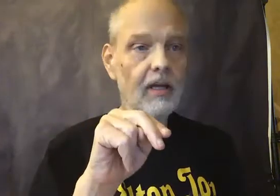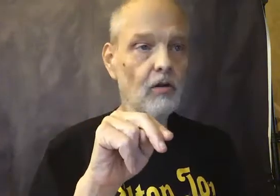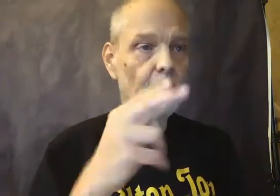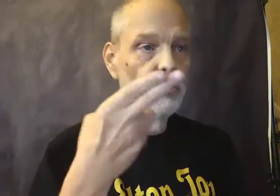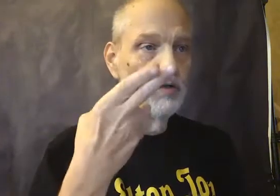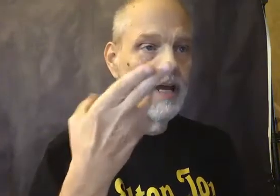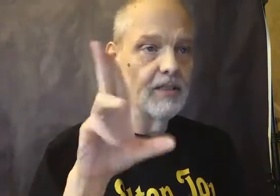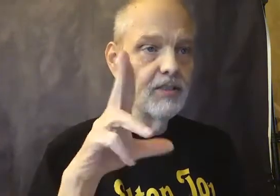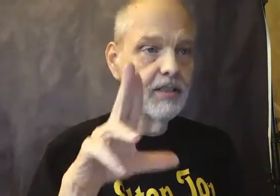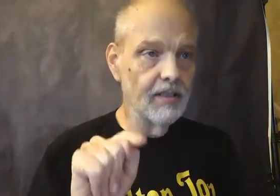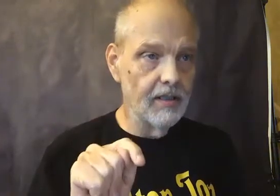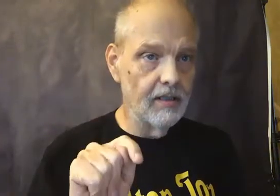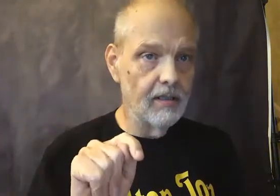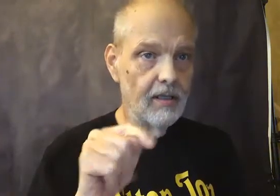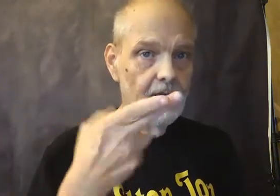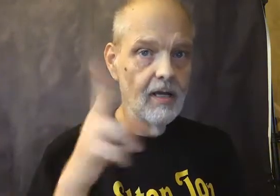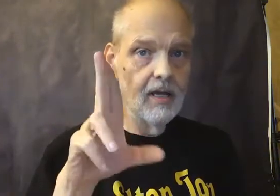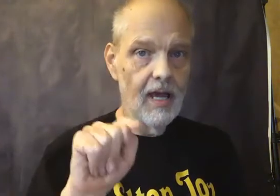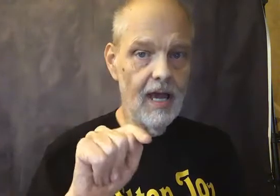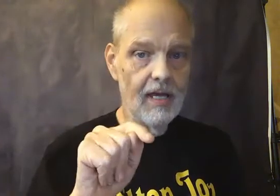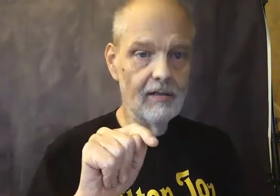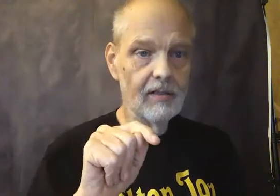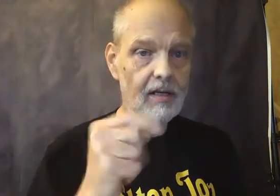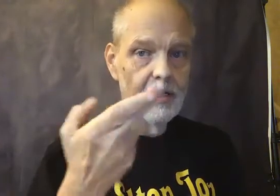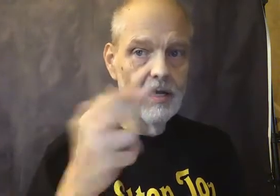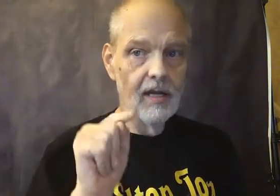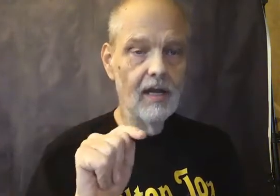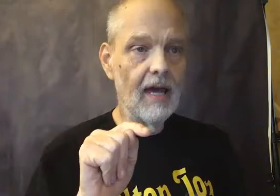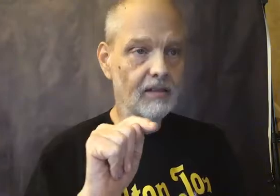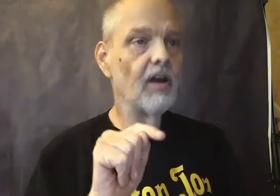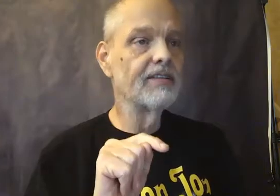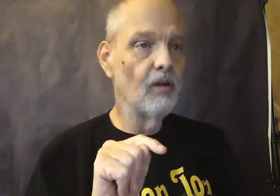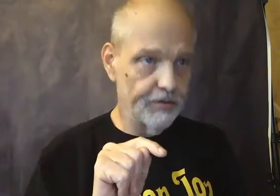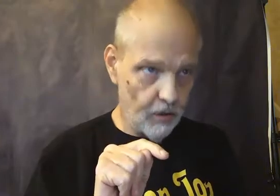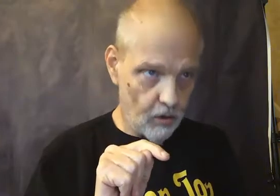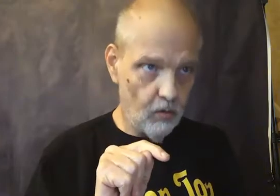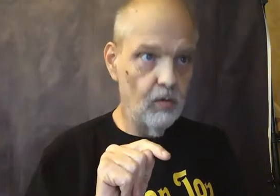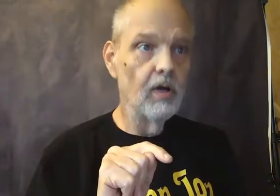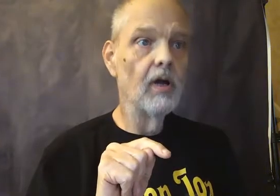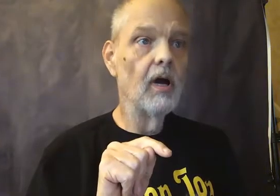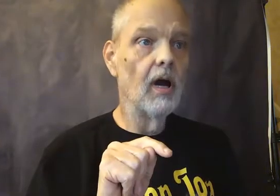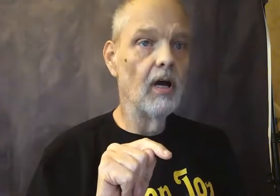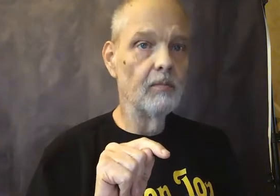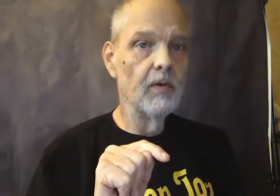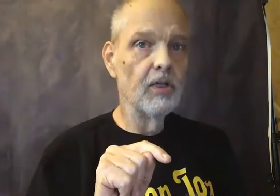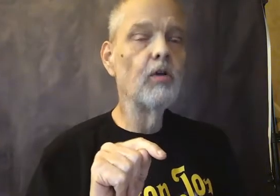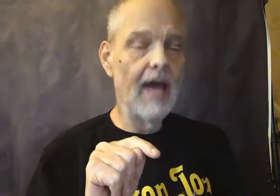You're only doing the H and the T, and it's also you